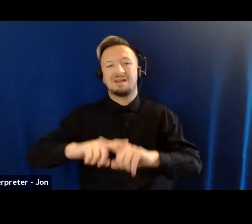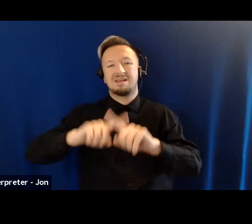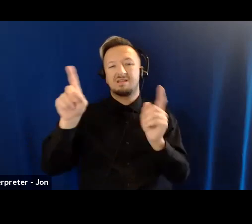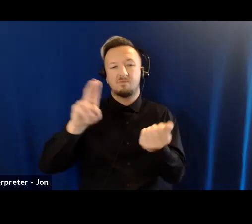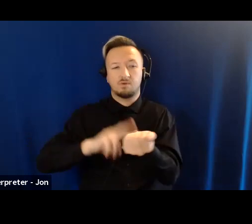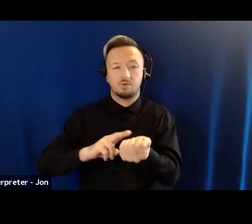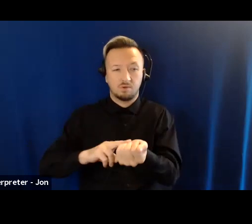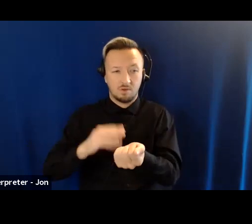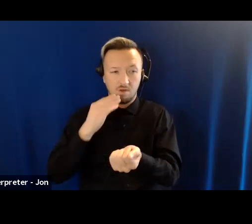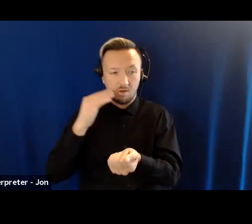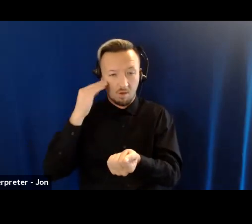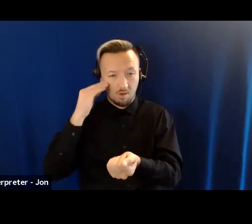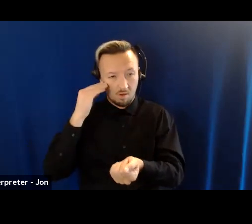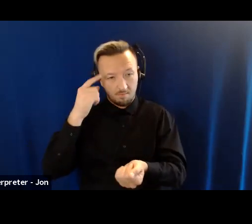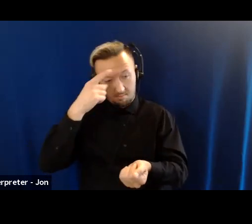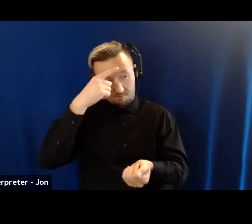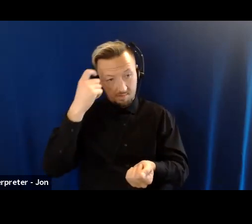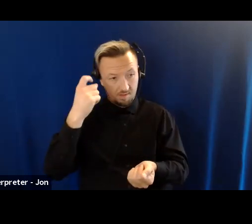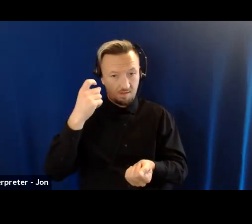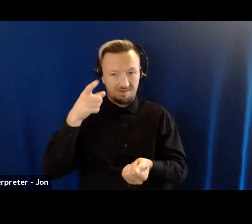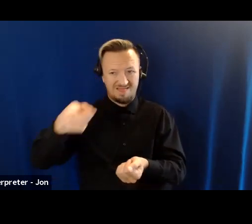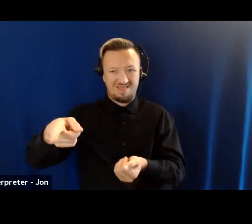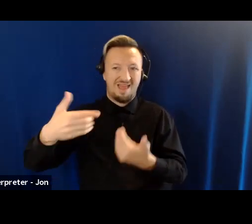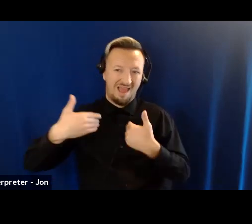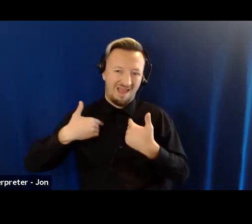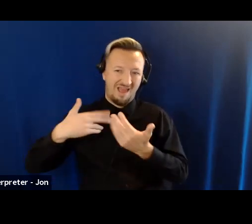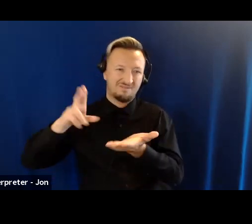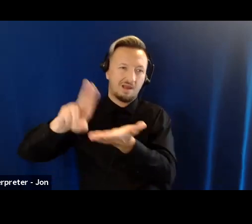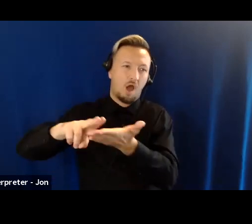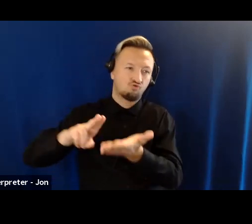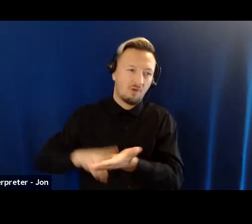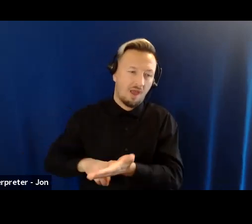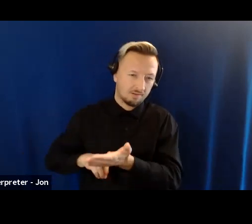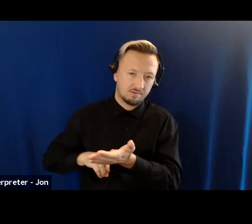that facility has a contract with